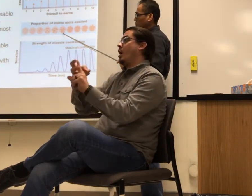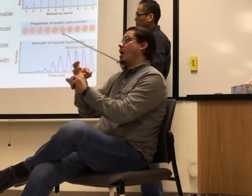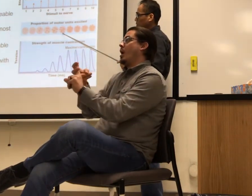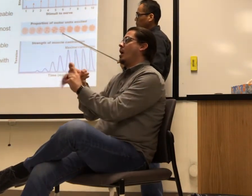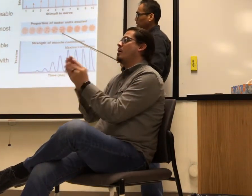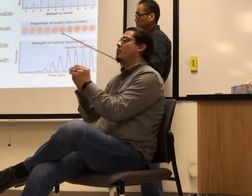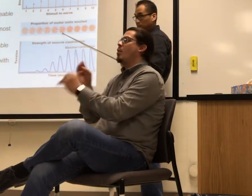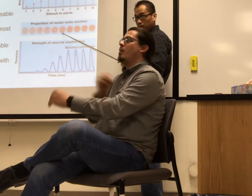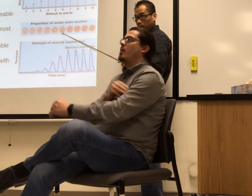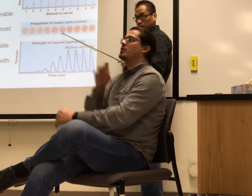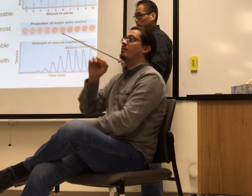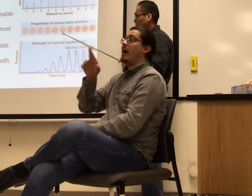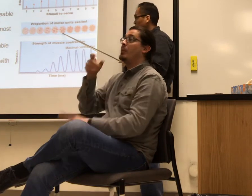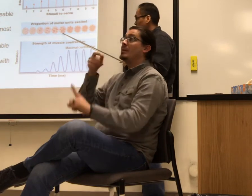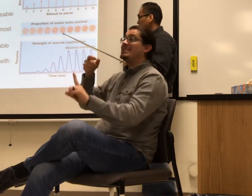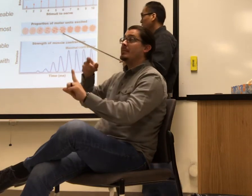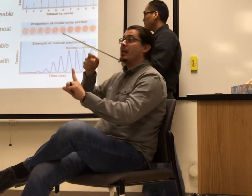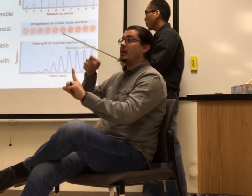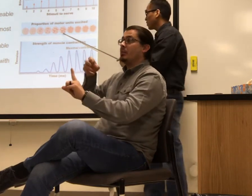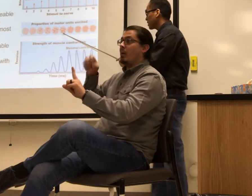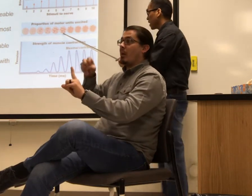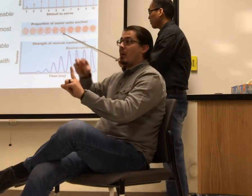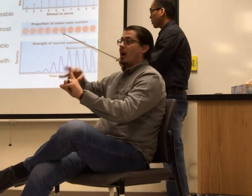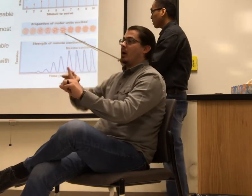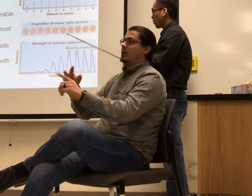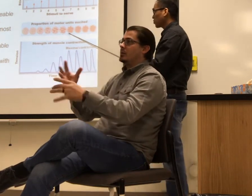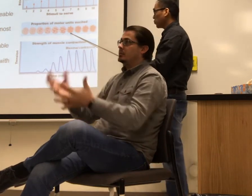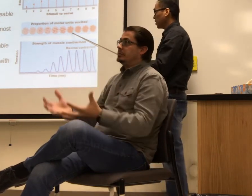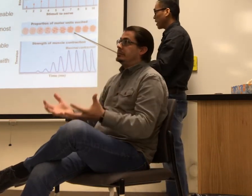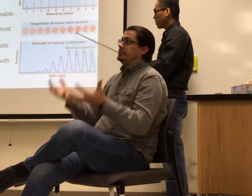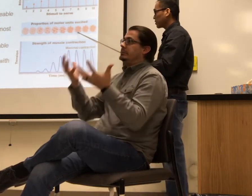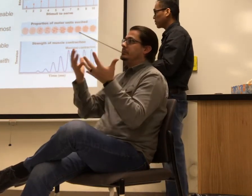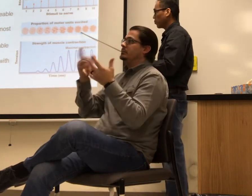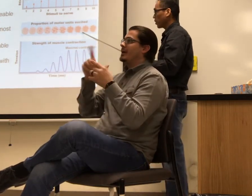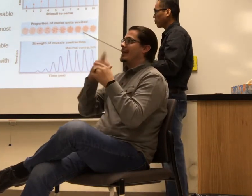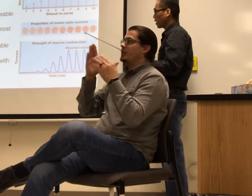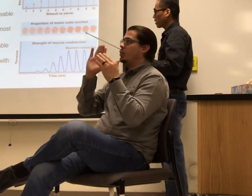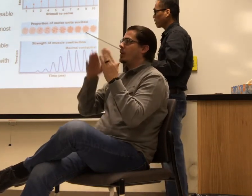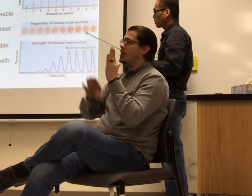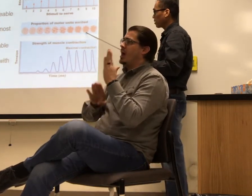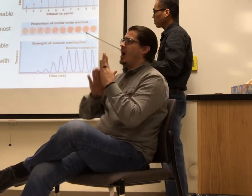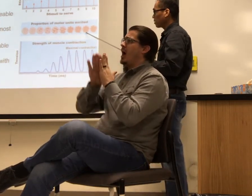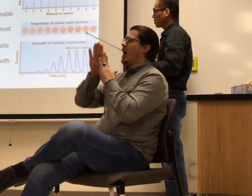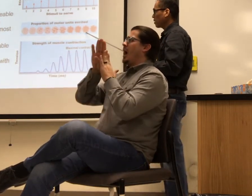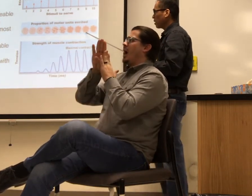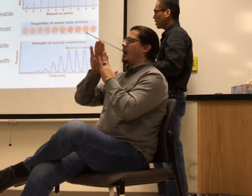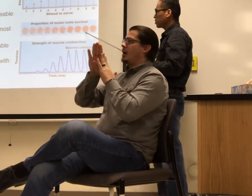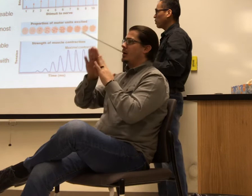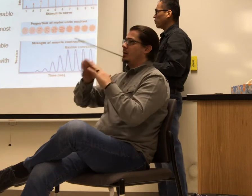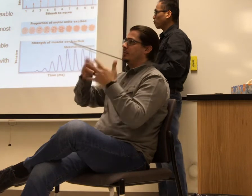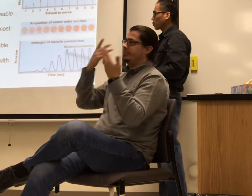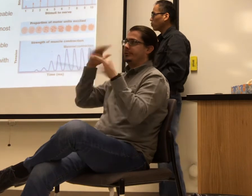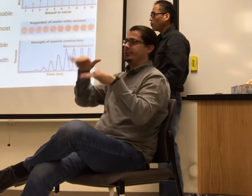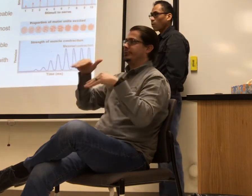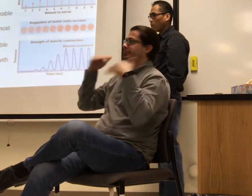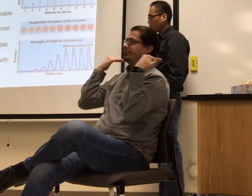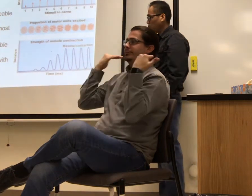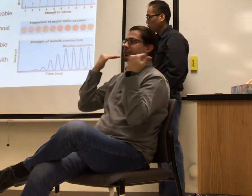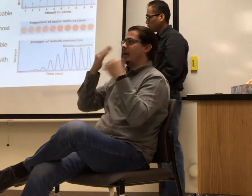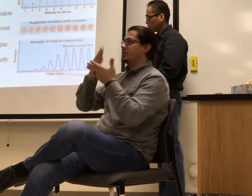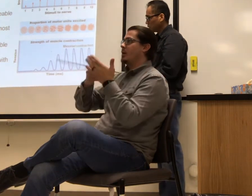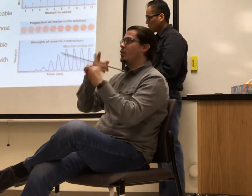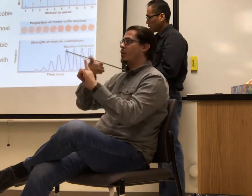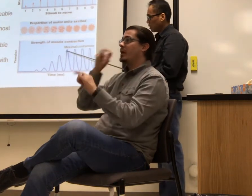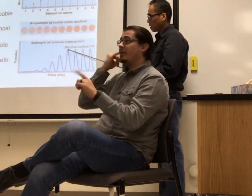muscle fibers are being stimulated as the load gets heavier. And of course, you peak out at some point, right? And so if you recruit more